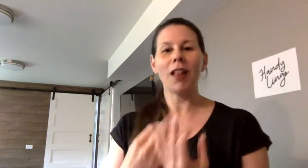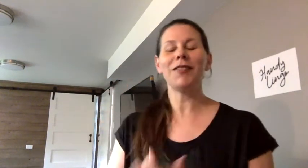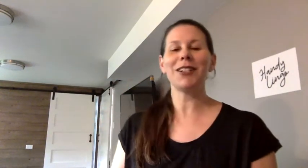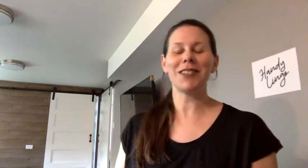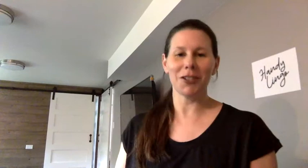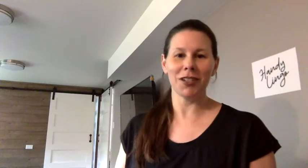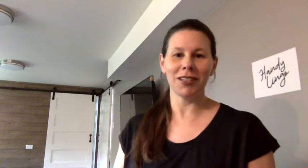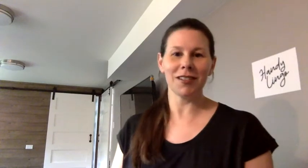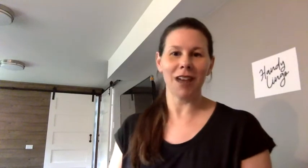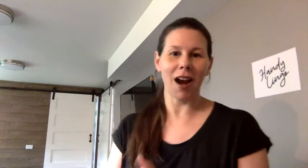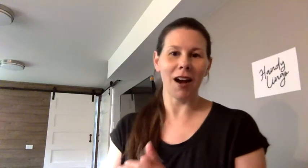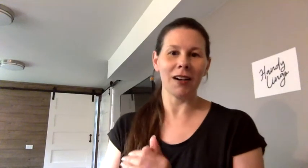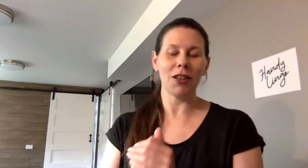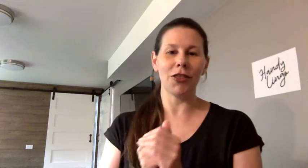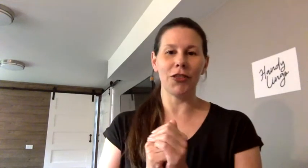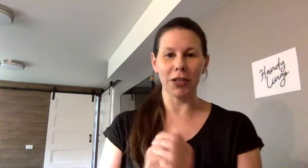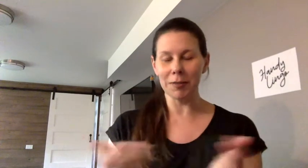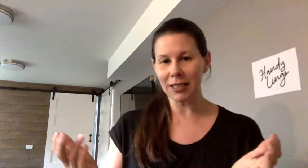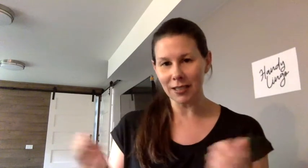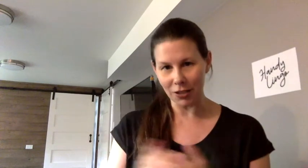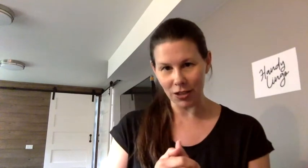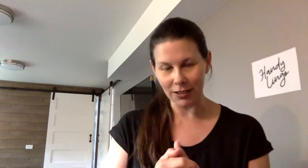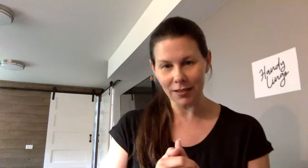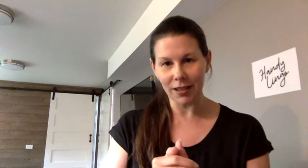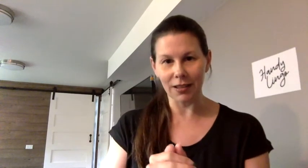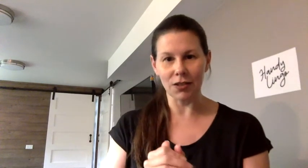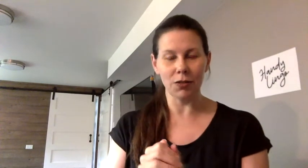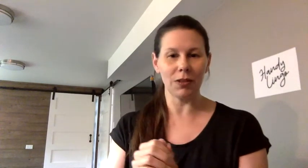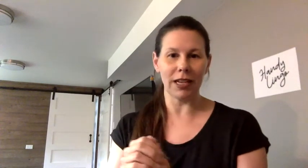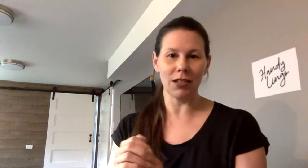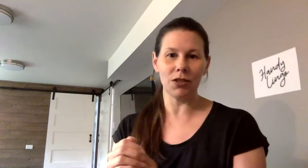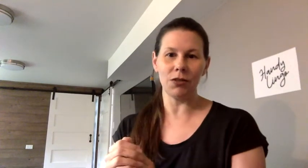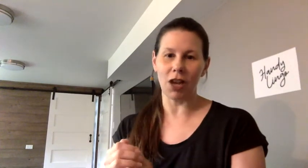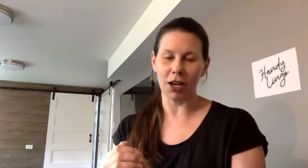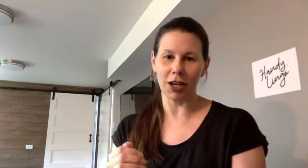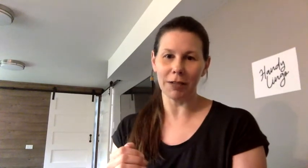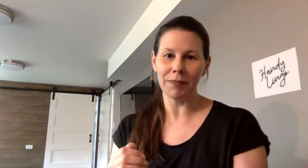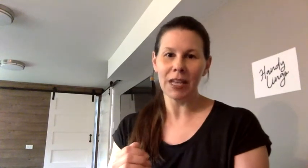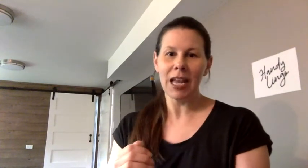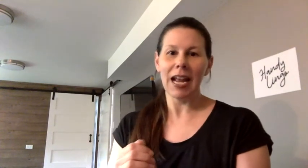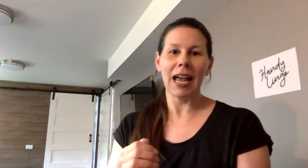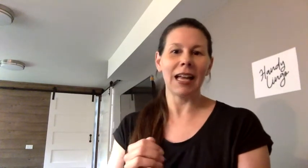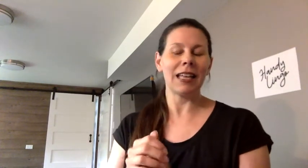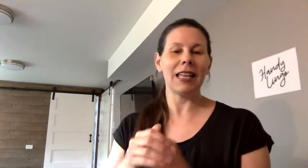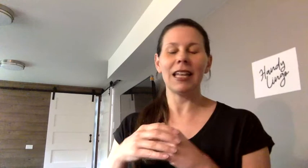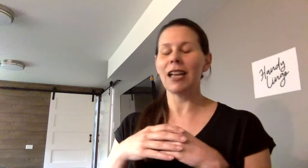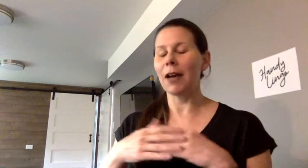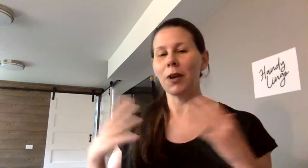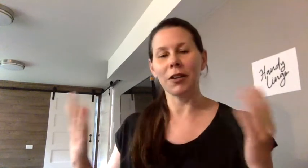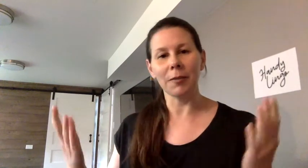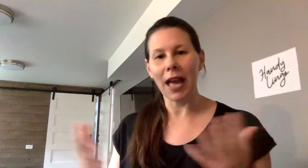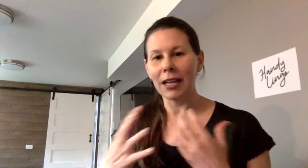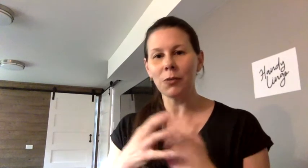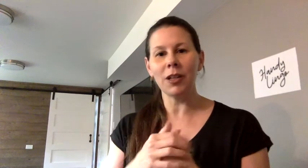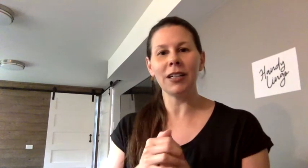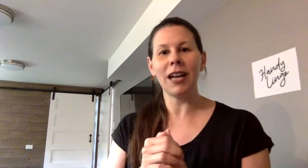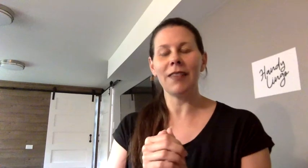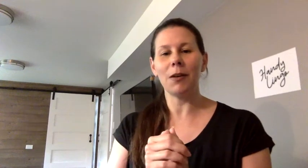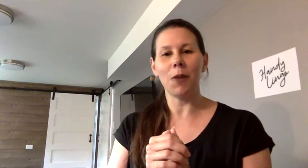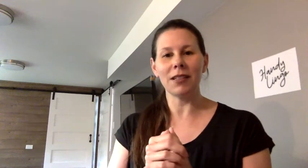our sessions are 30-minute sessions, unless you would like to do longer. And I welcome anyone that wants to